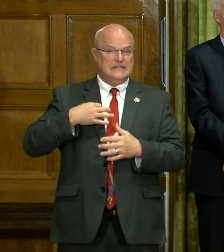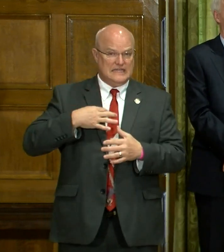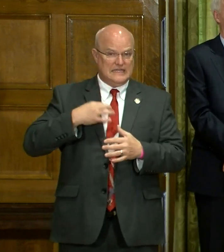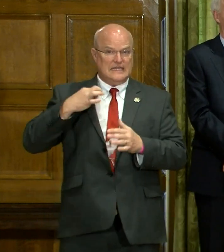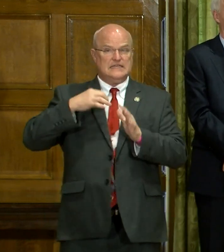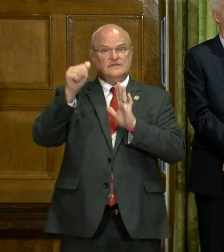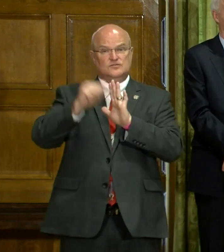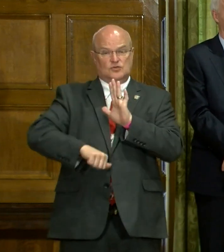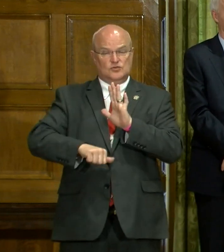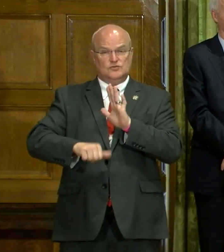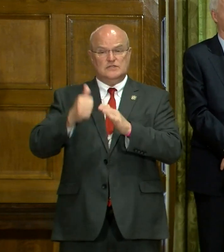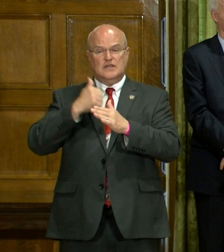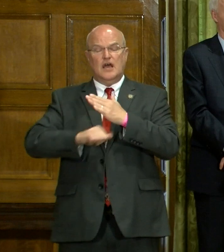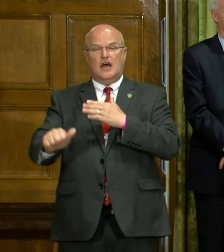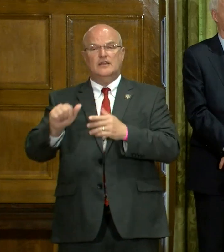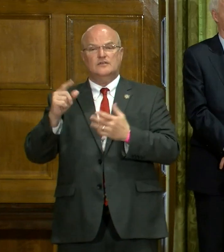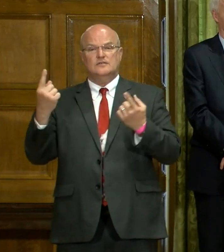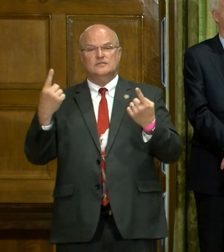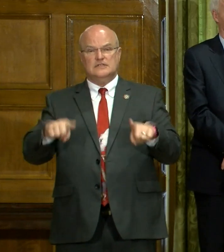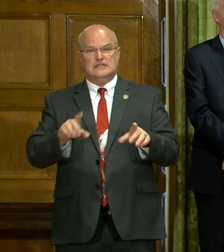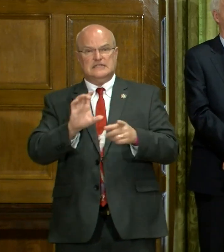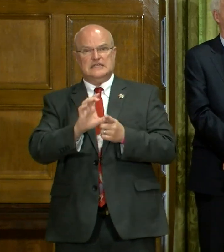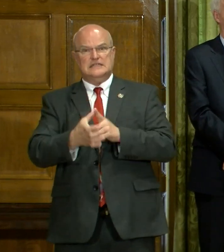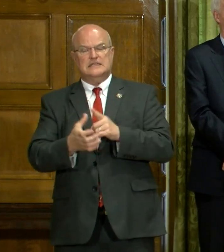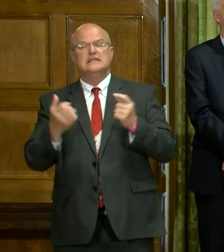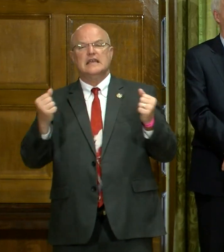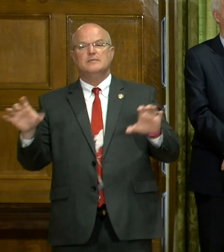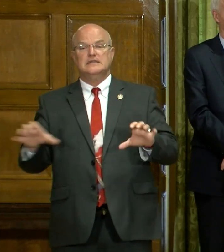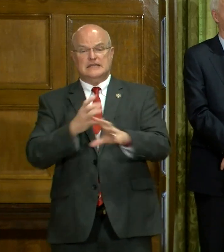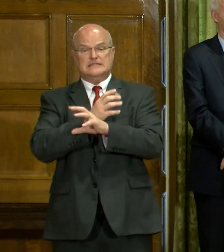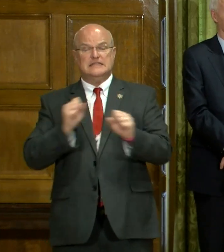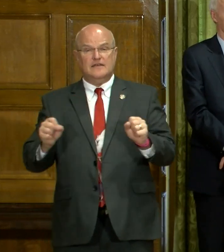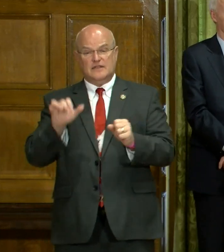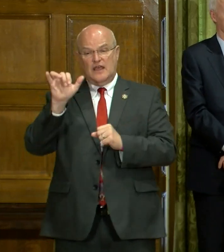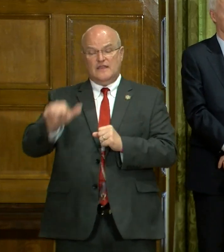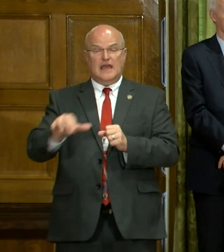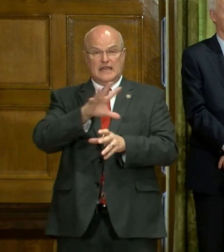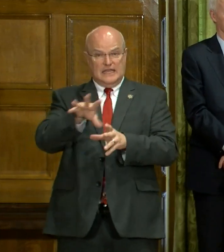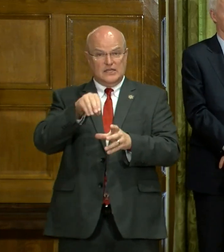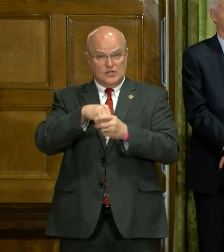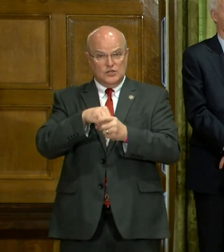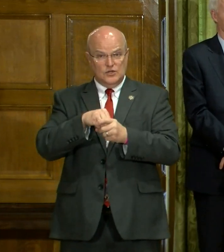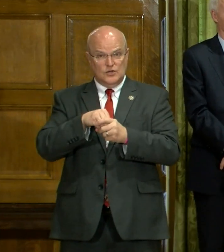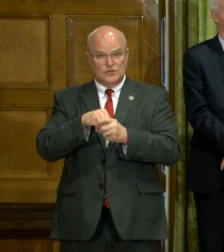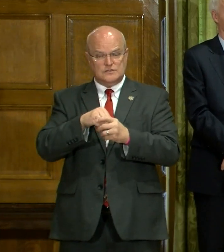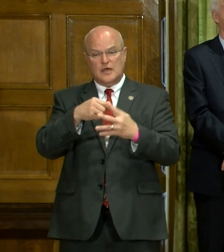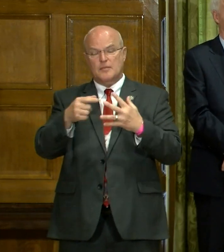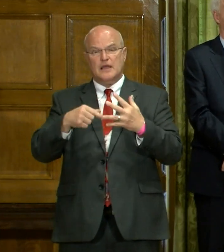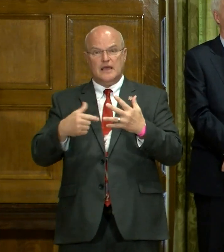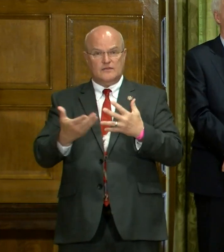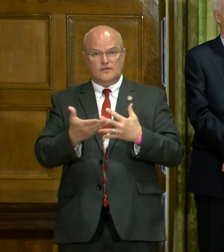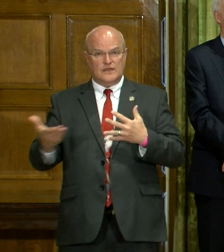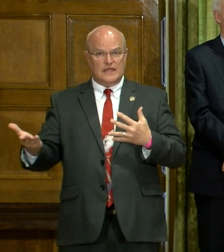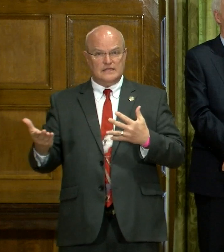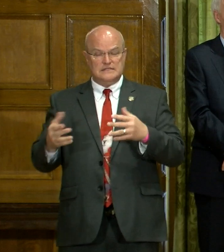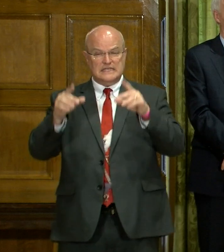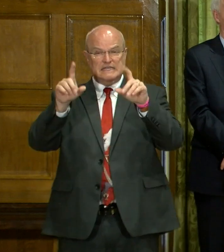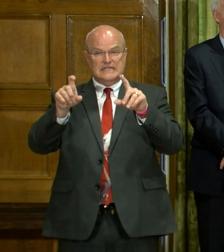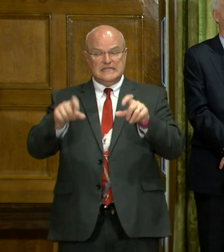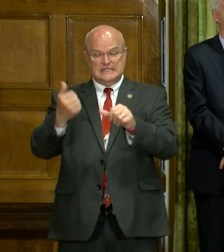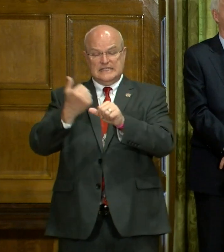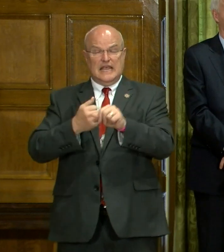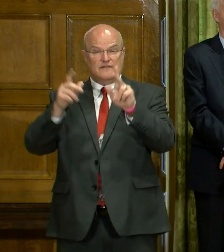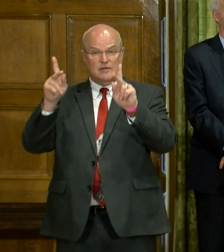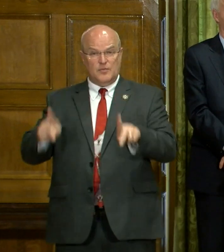surgical procedures under certain conditions, which we believe can be done safely. And those include, among other things, testing